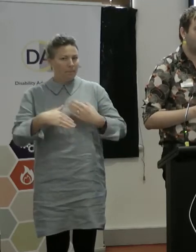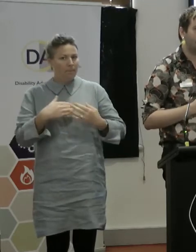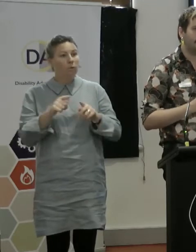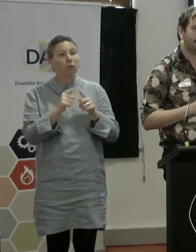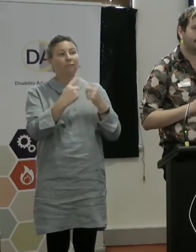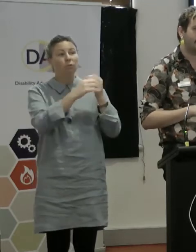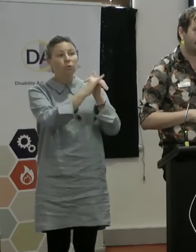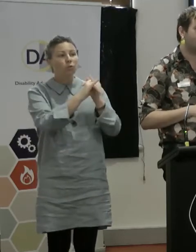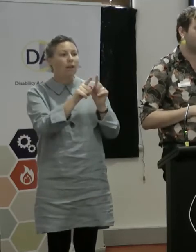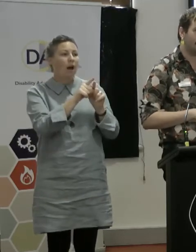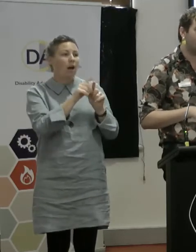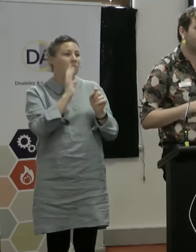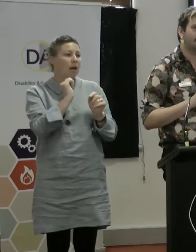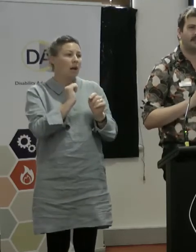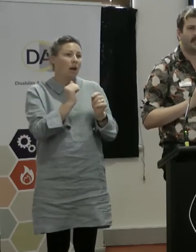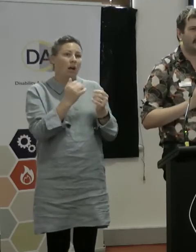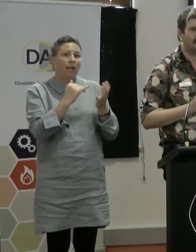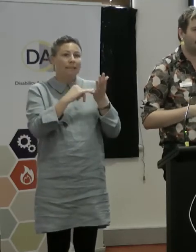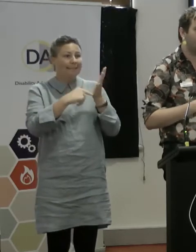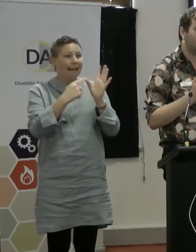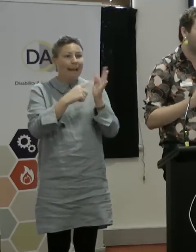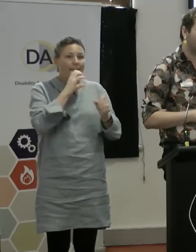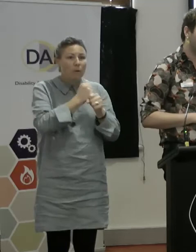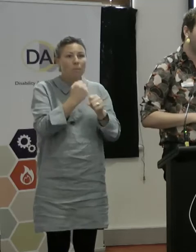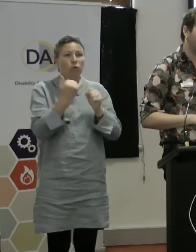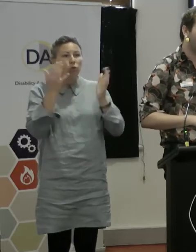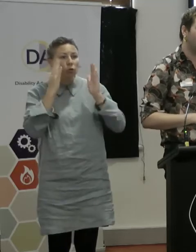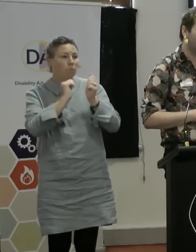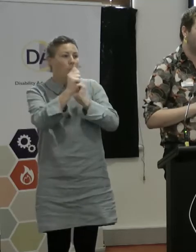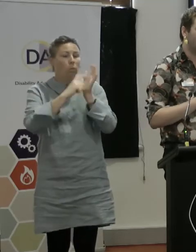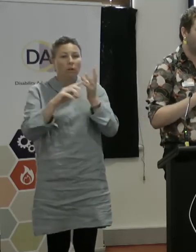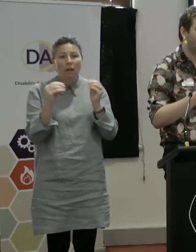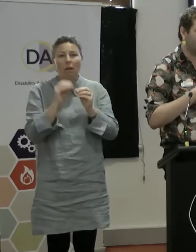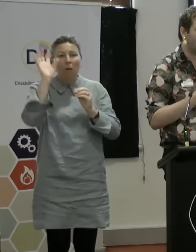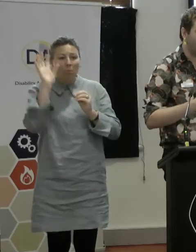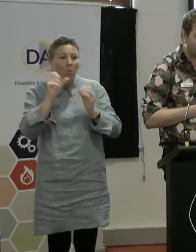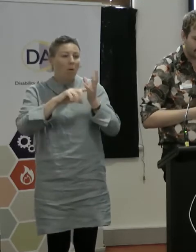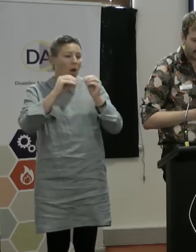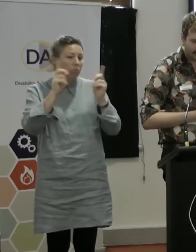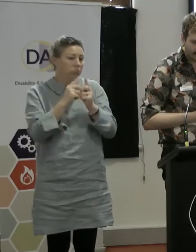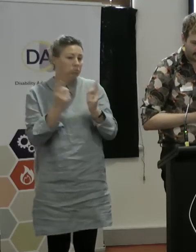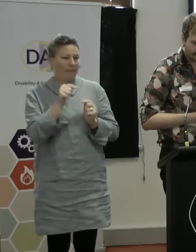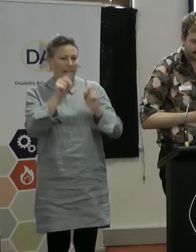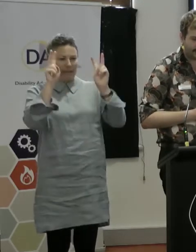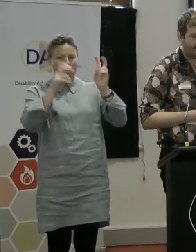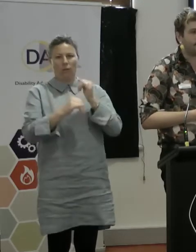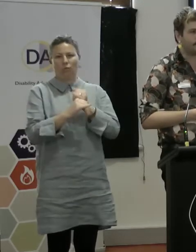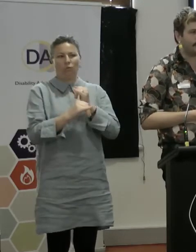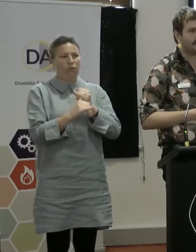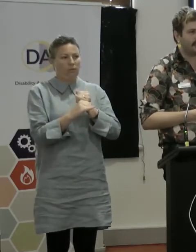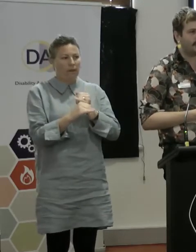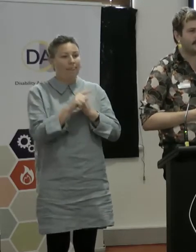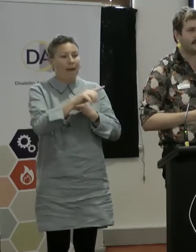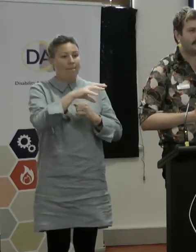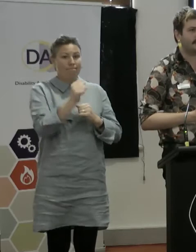institutions, which is states, churches, the sports club around the corner, all of those different things, they have to